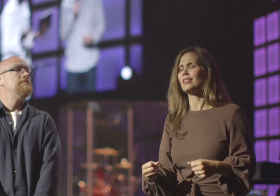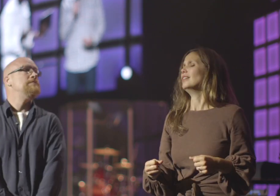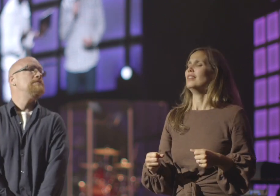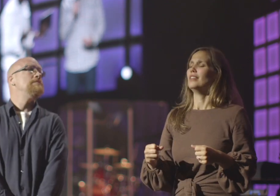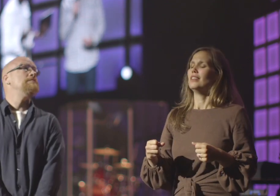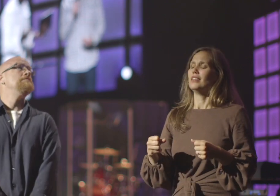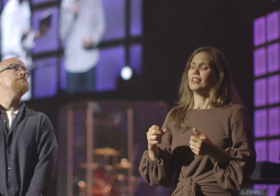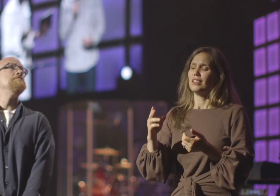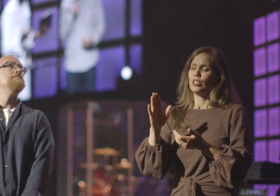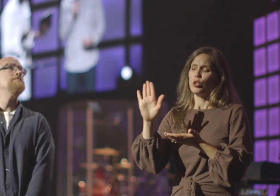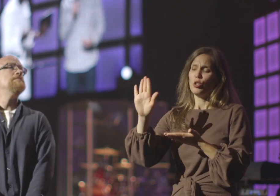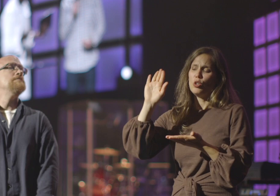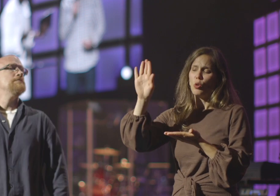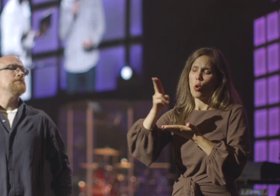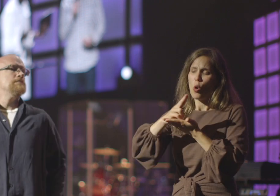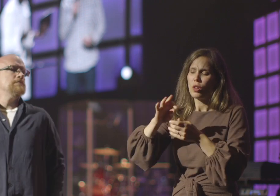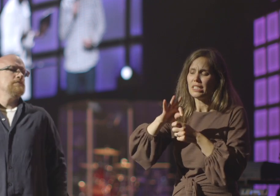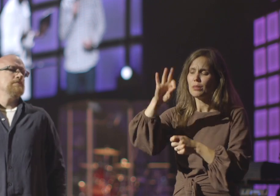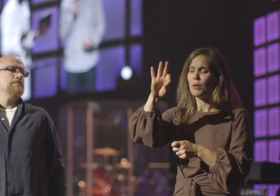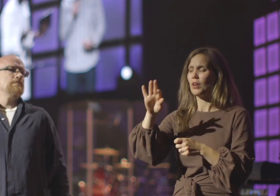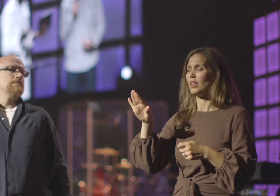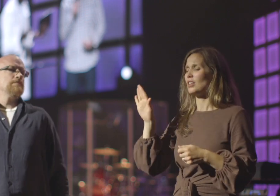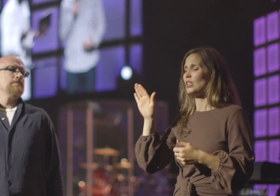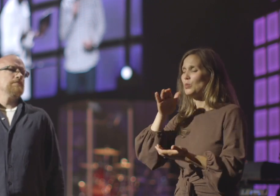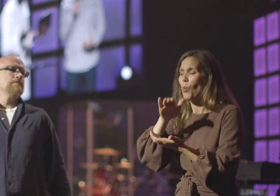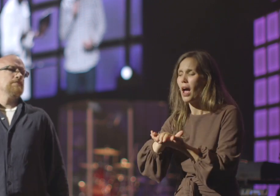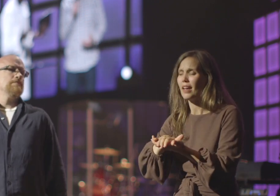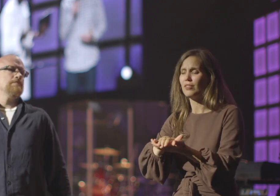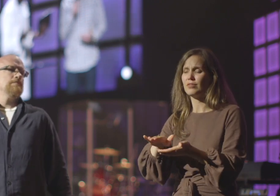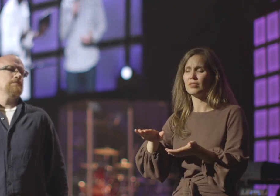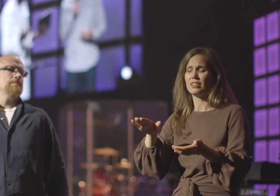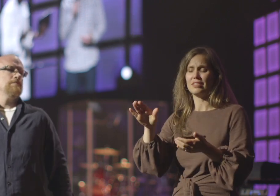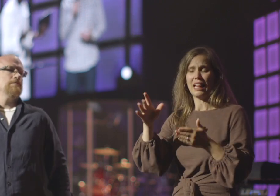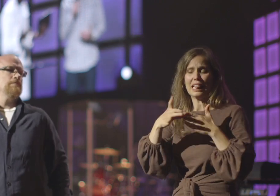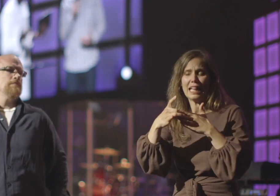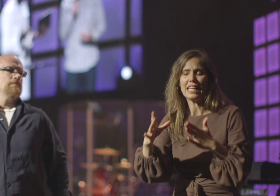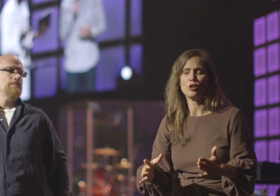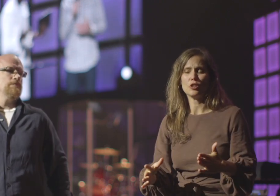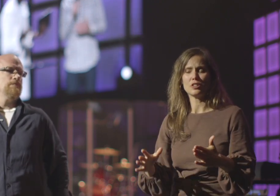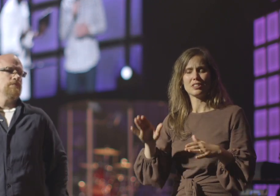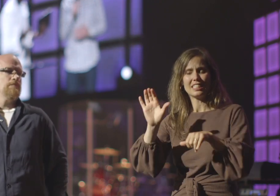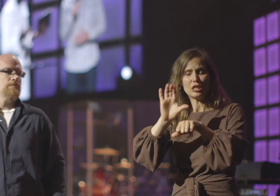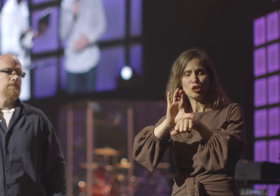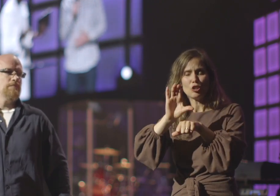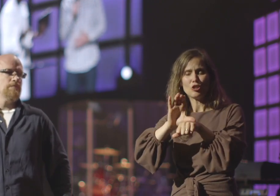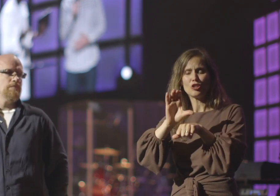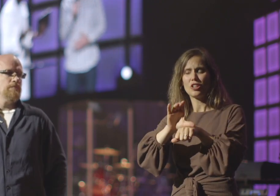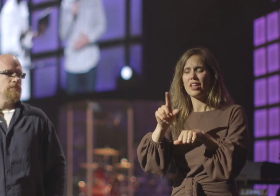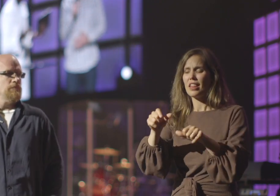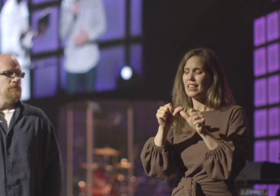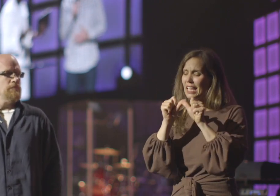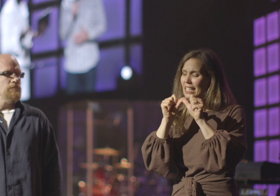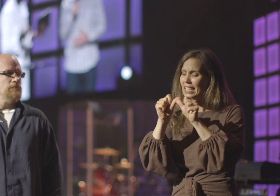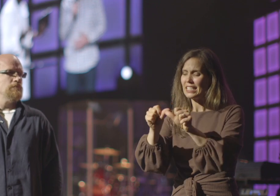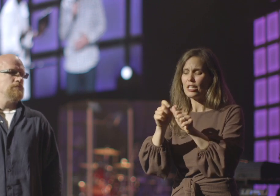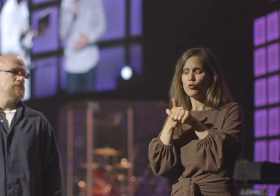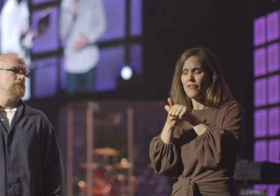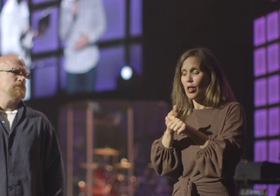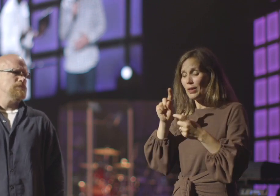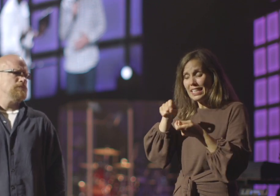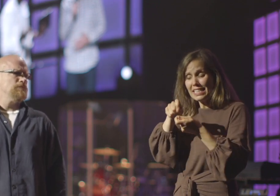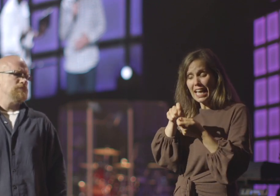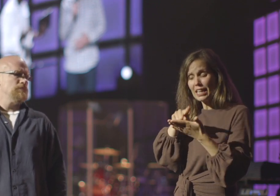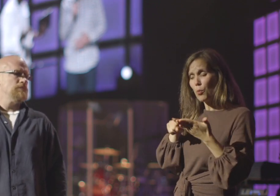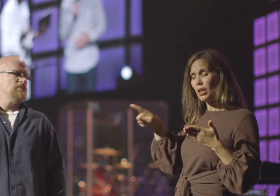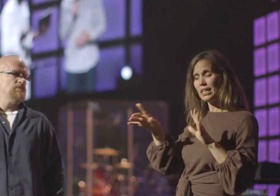your Holy Spirit, his wife, his leaders, his church, that they might continue to do exactly what he's challenged us to do